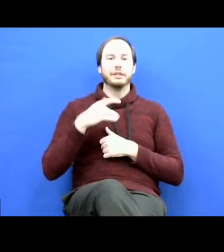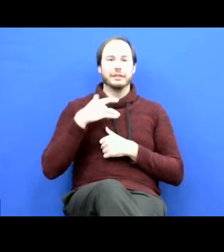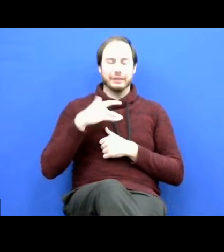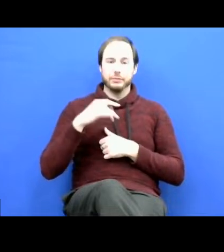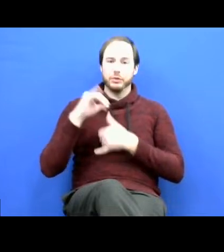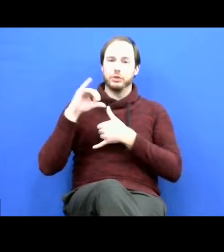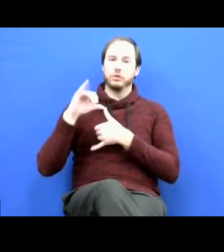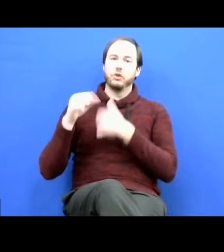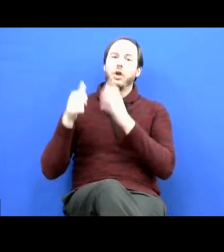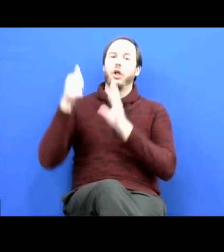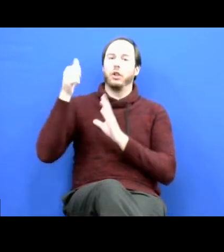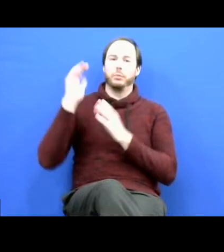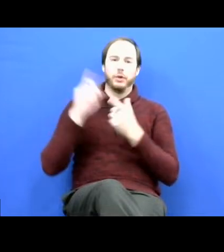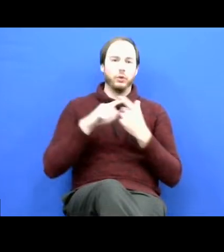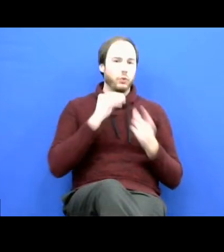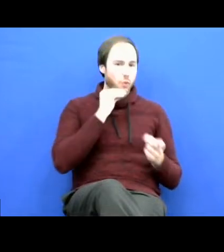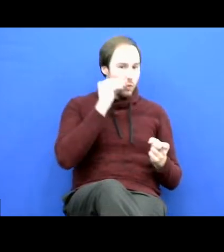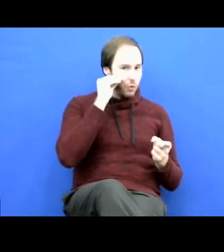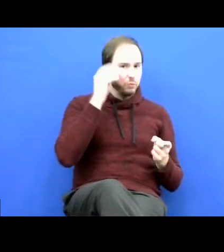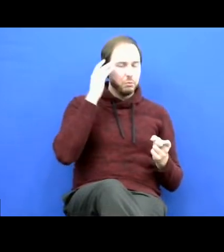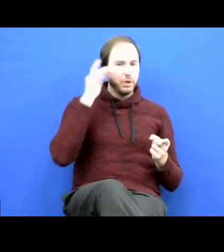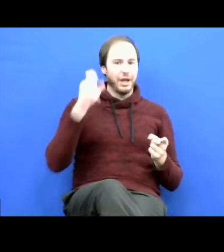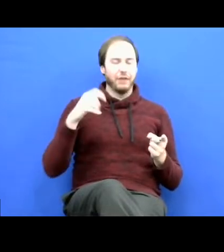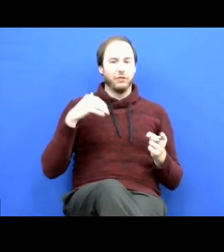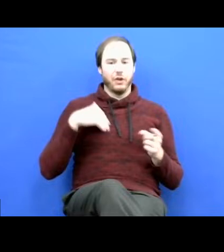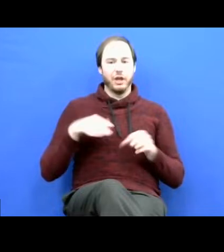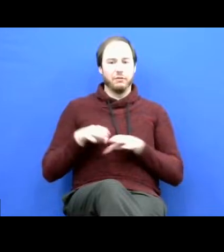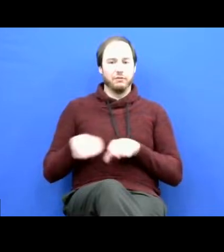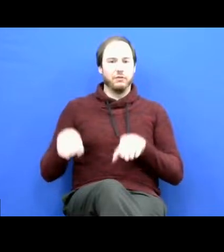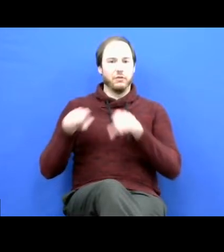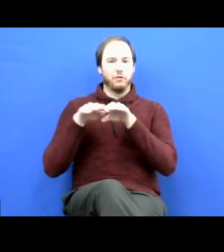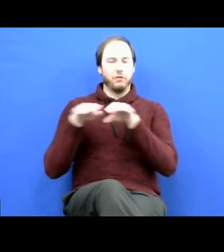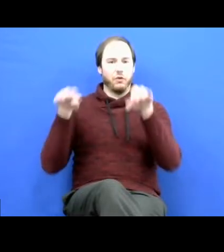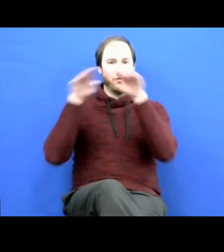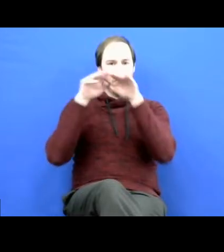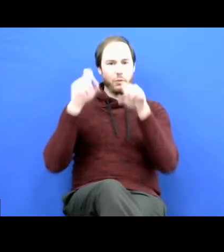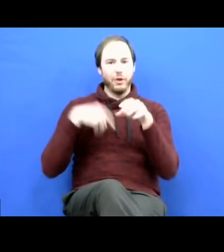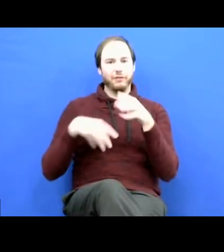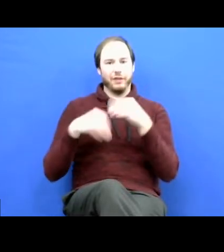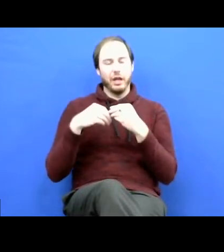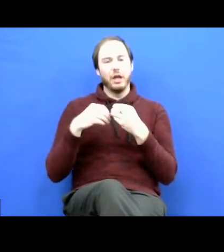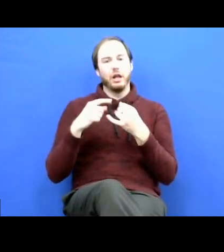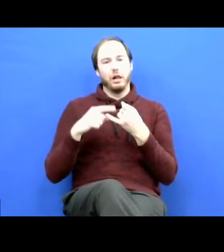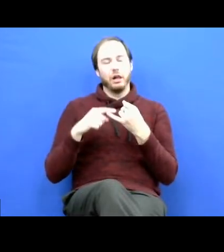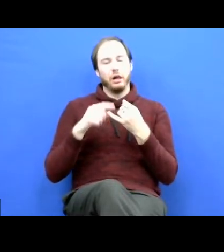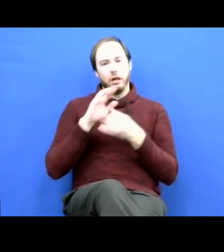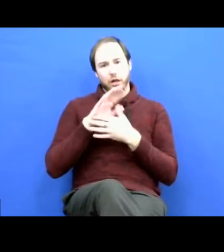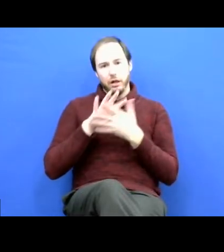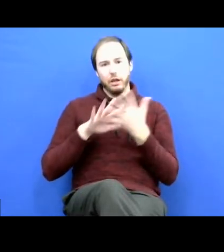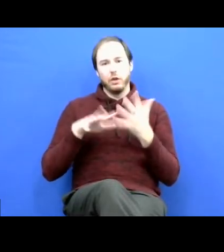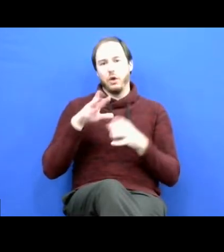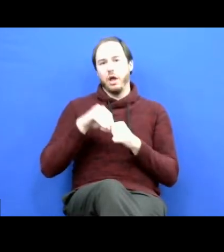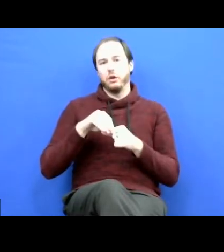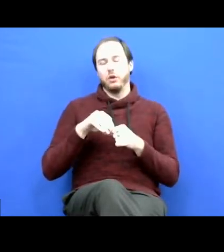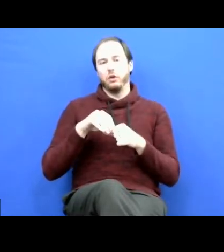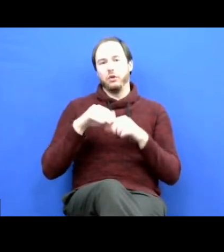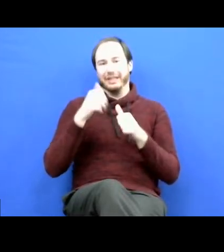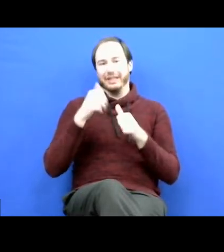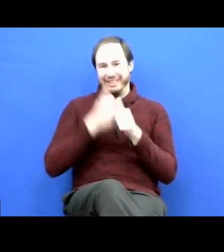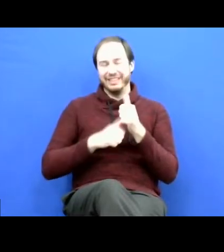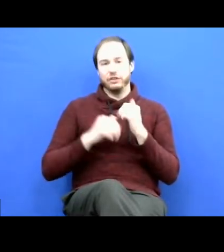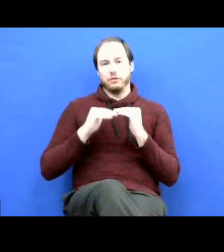typically taller than individual homes, because individual homes don't have as much stuff in the floor.